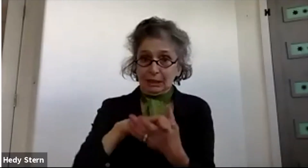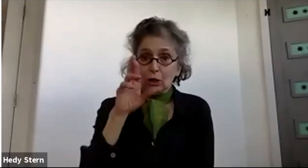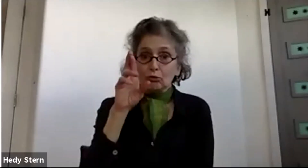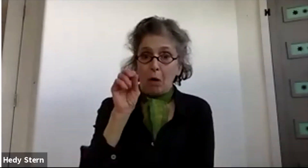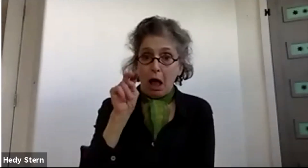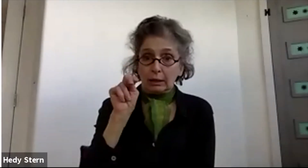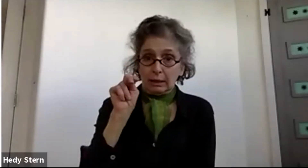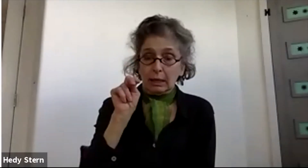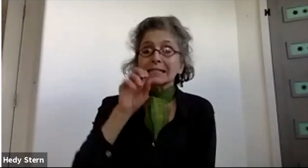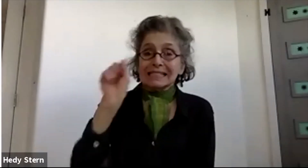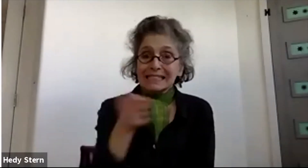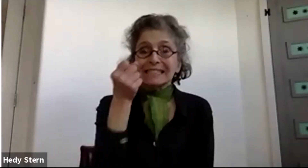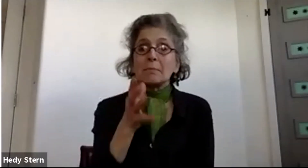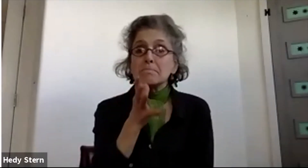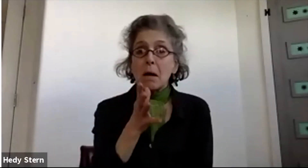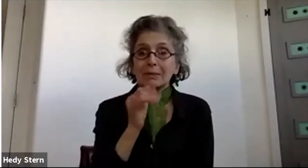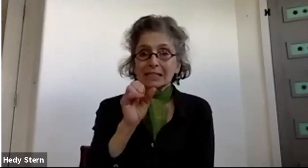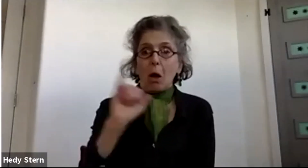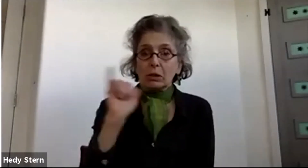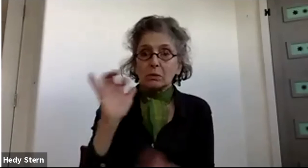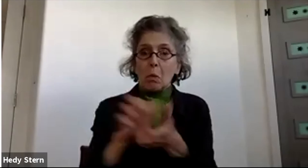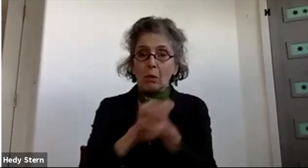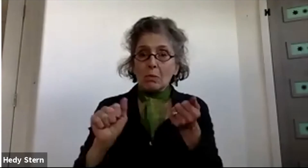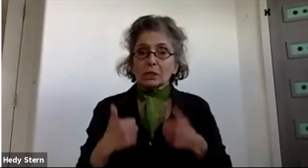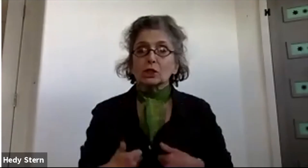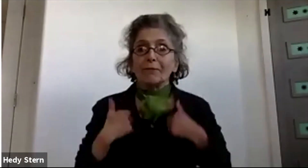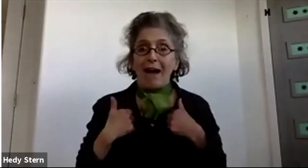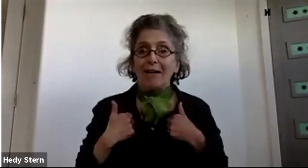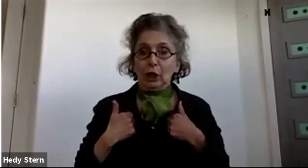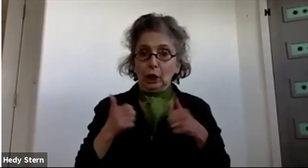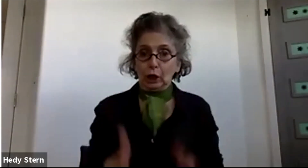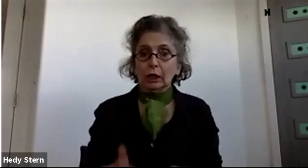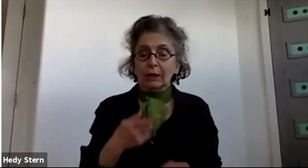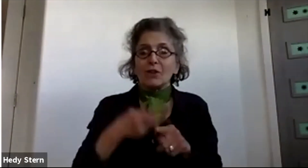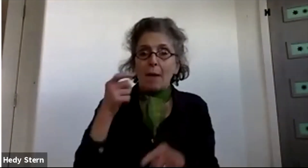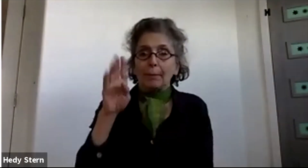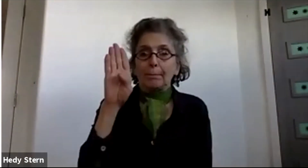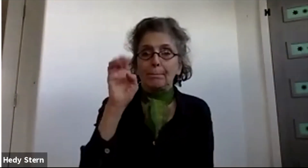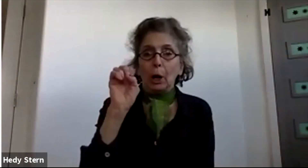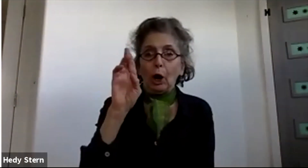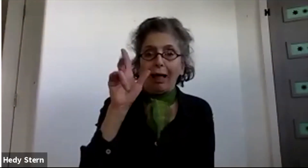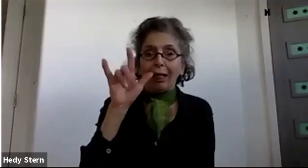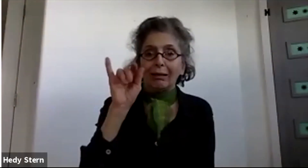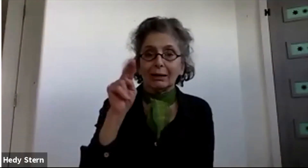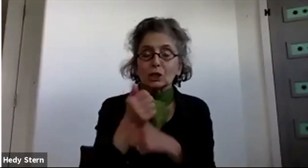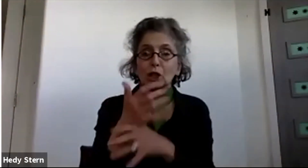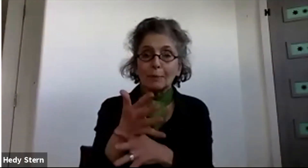My husband, Ron, his mother's was also a Holocaust survivor from